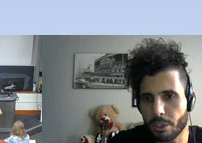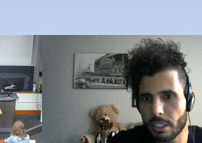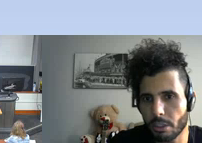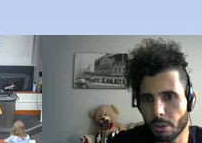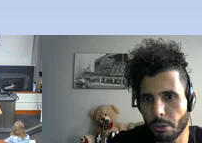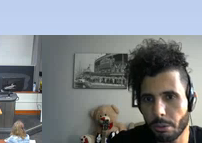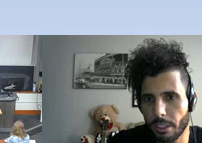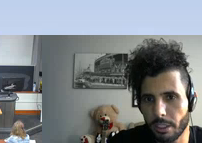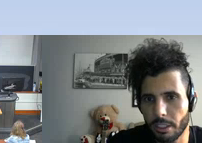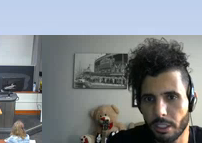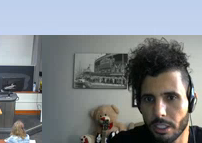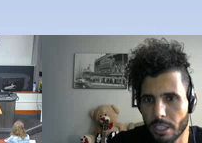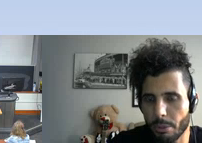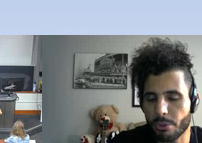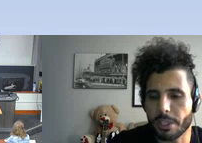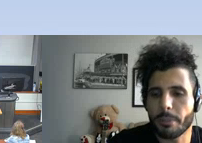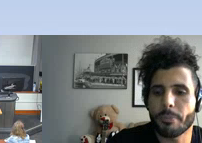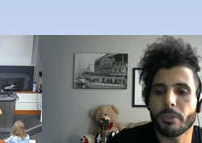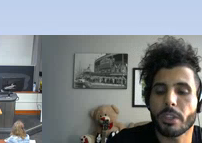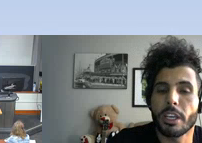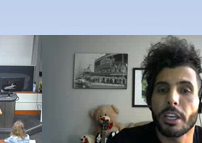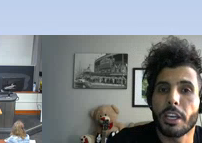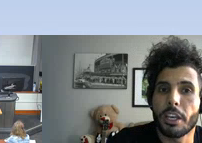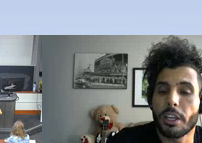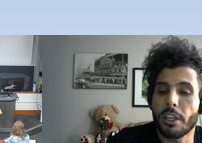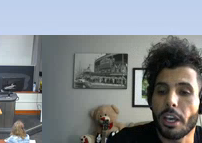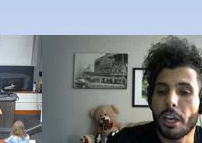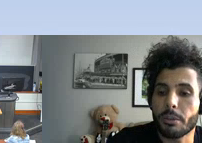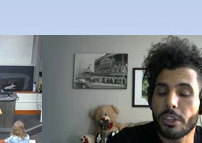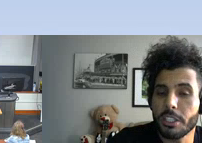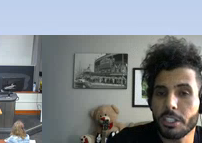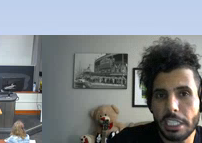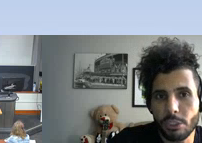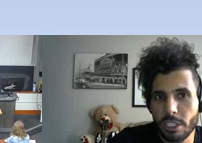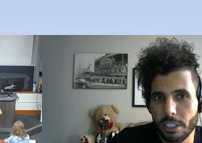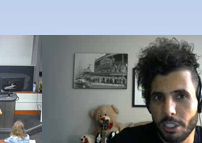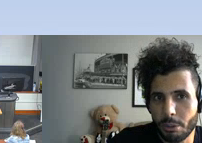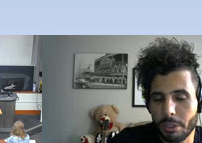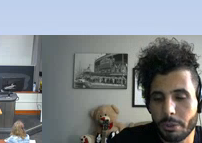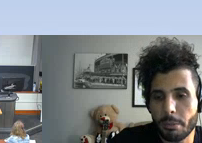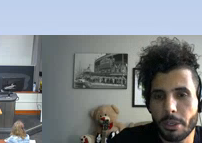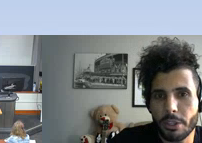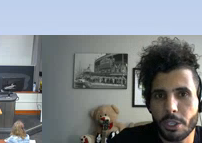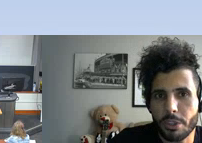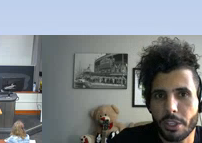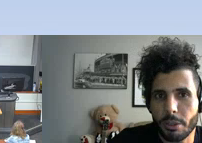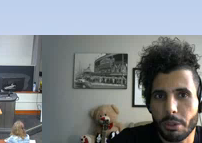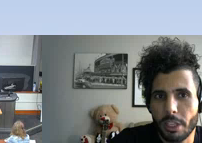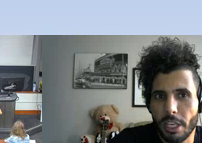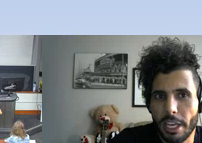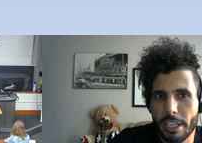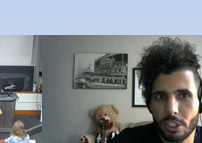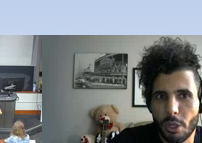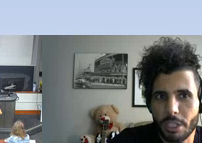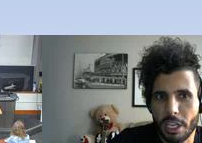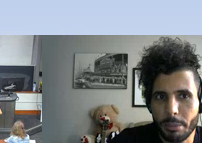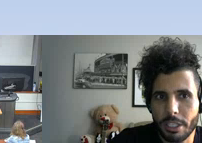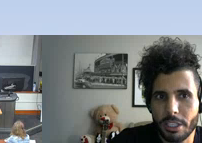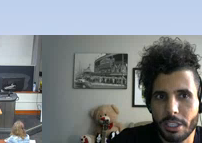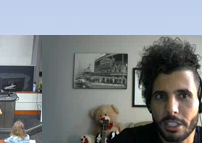sentence. So in example 3. Things get interesting here when we compare this with ST Homesign, because in